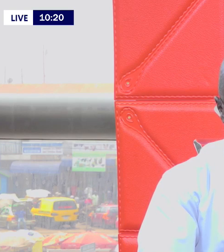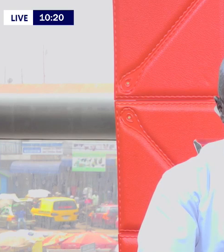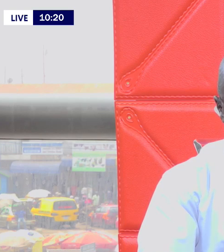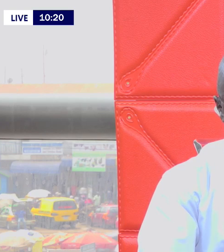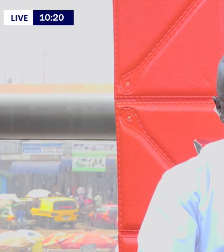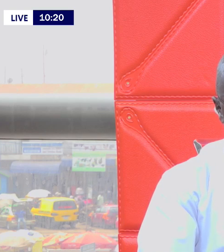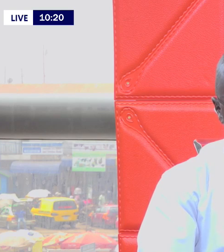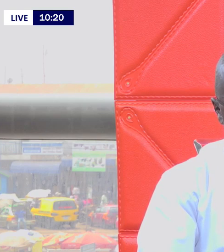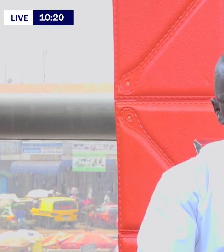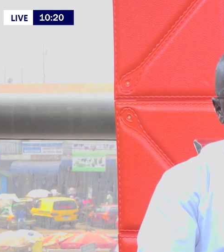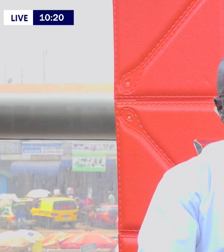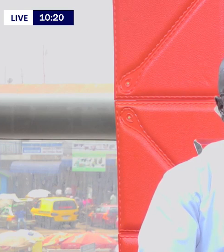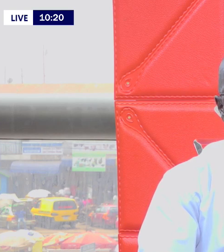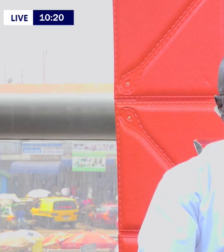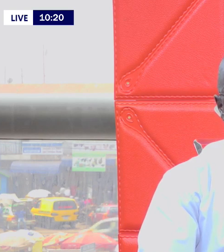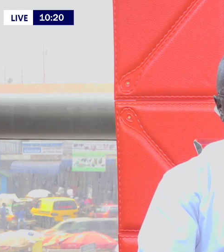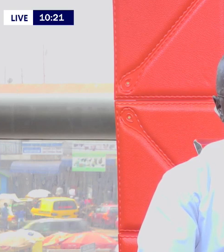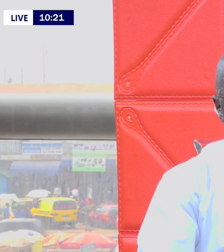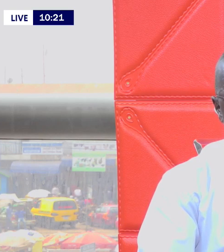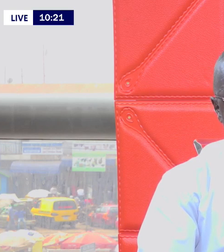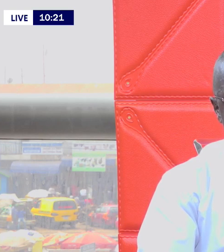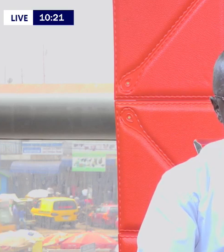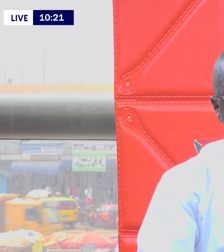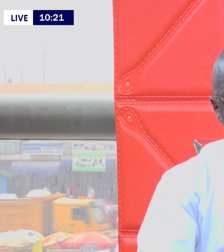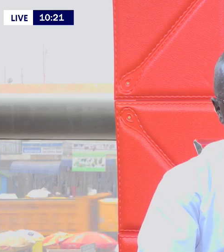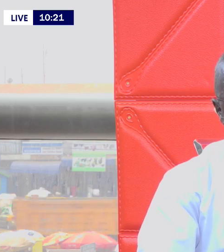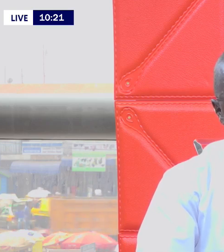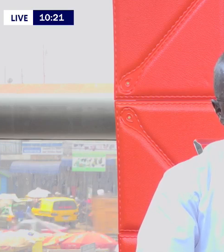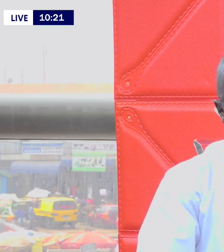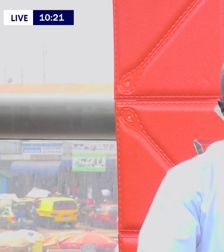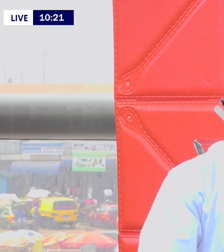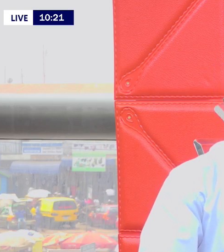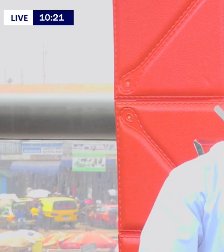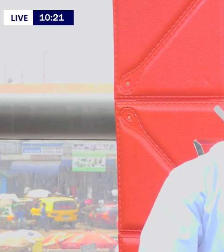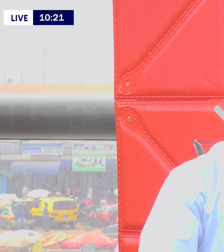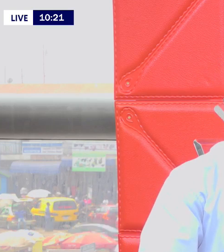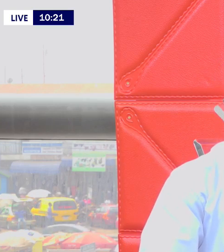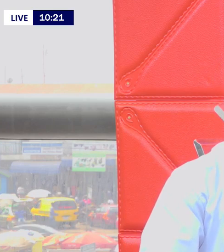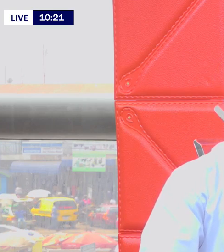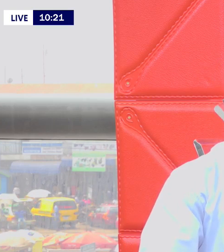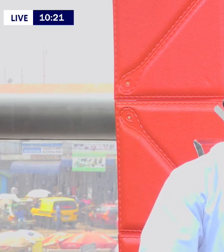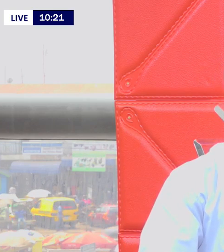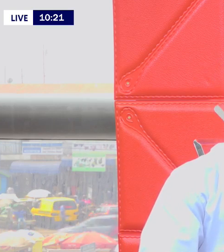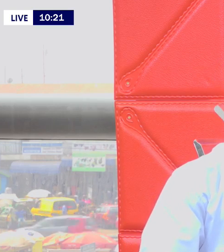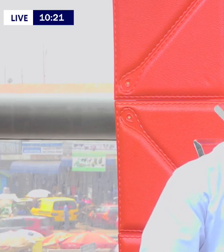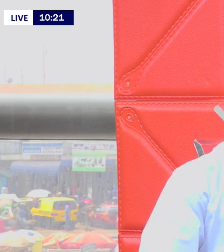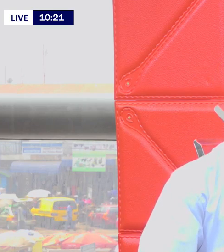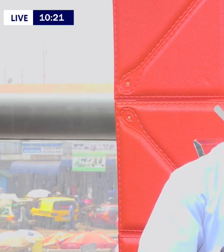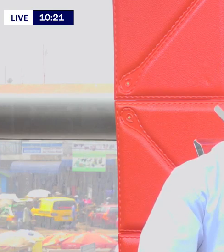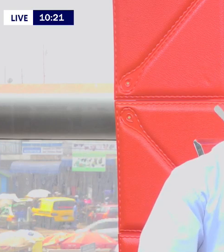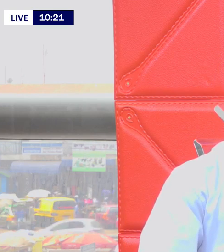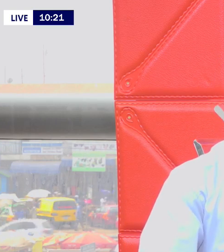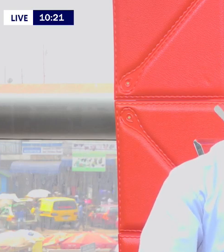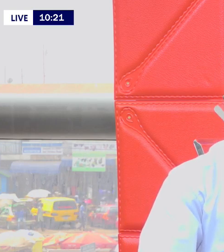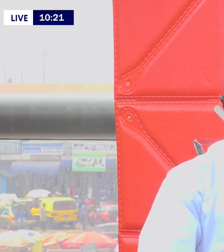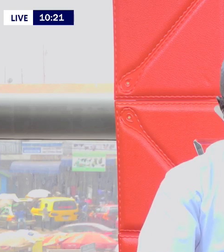much about it. That's why I'm asking. Kia, rest assured. Bibia did not come pepe. Yeah, Omasha